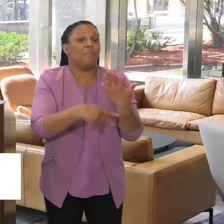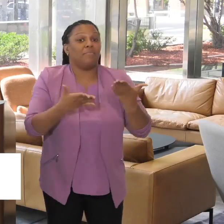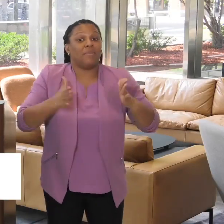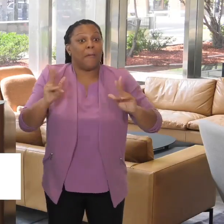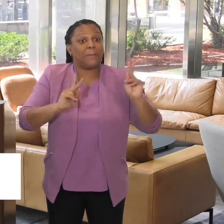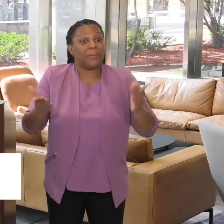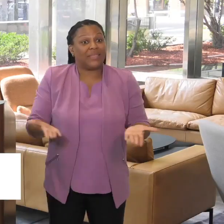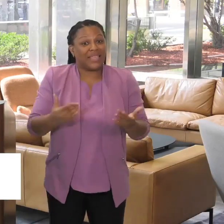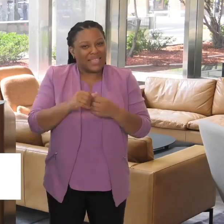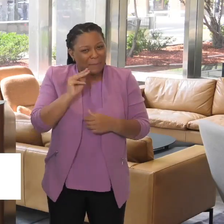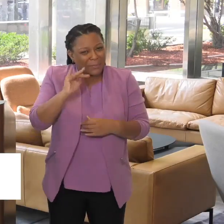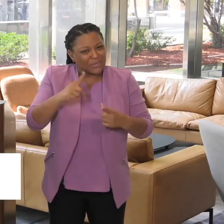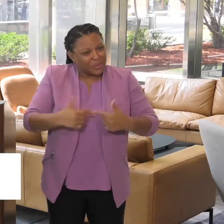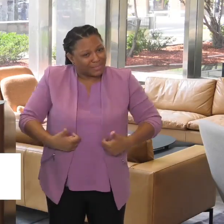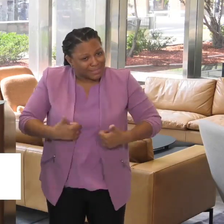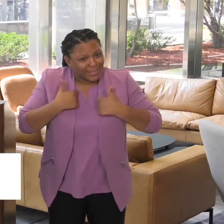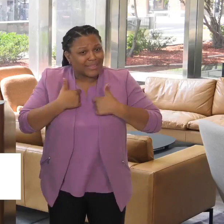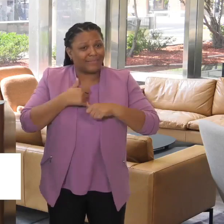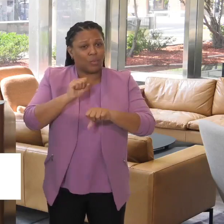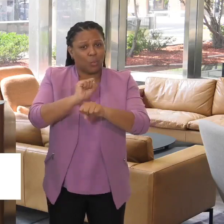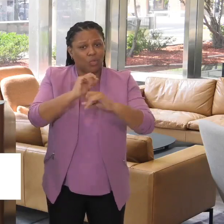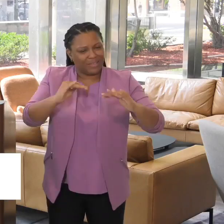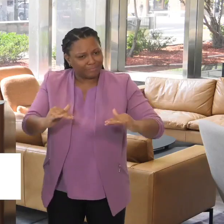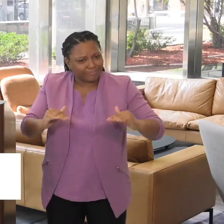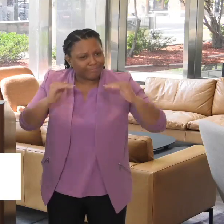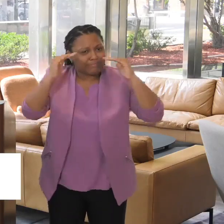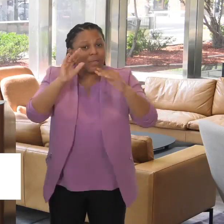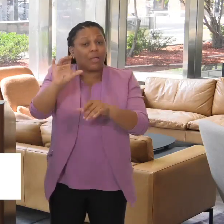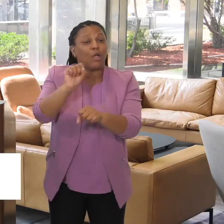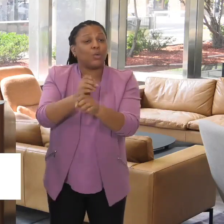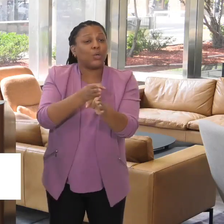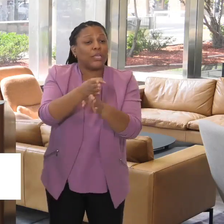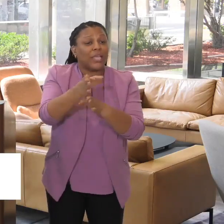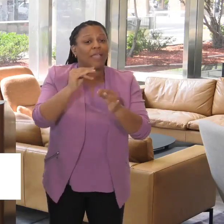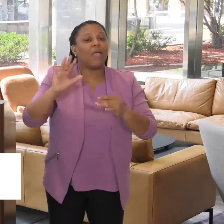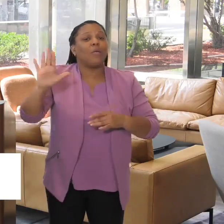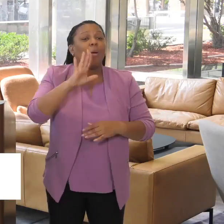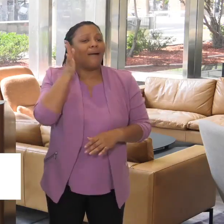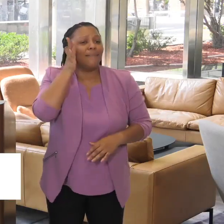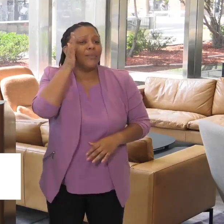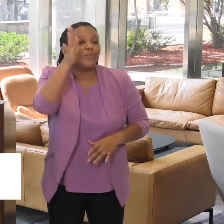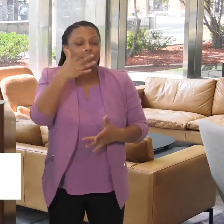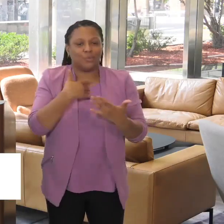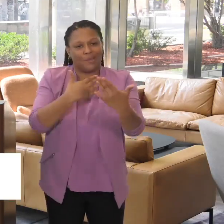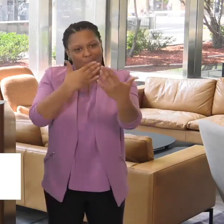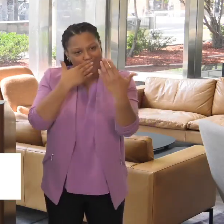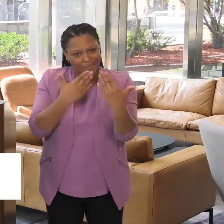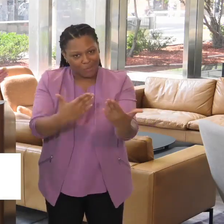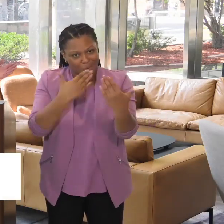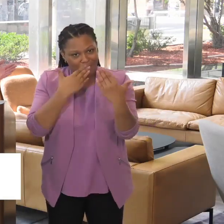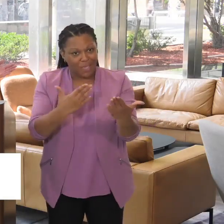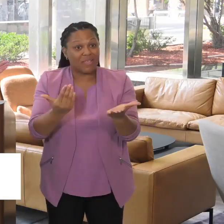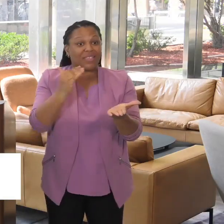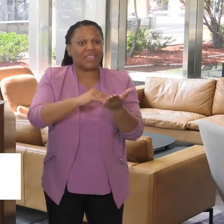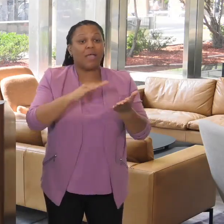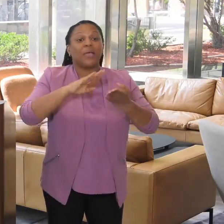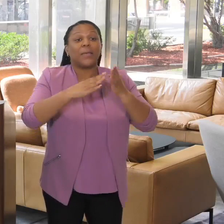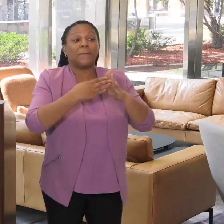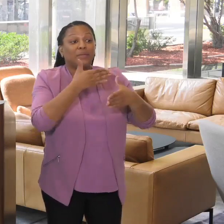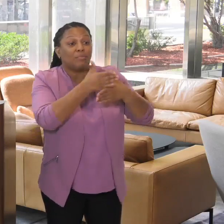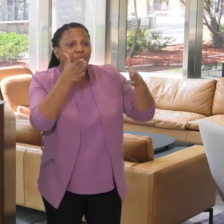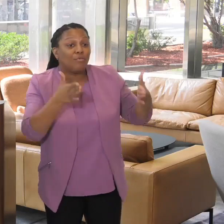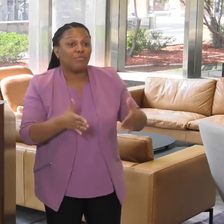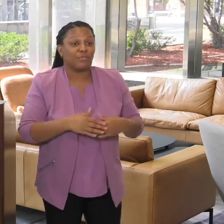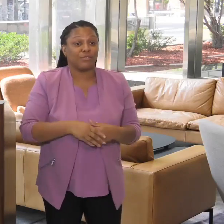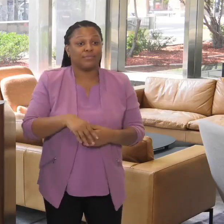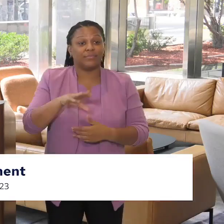dignity and advance their careers and futures. Thank you again to all the community partners, Mayor Carter, the